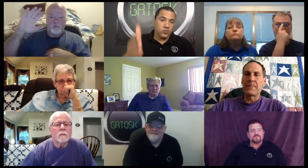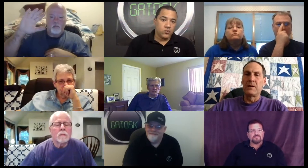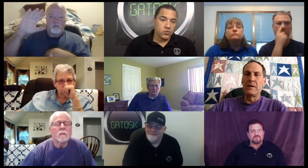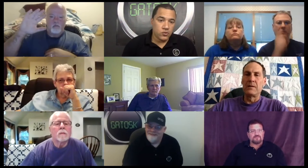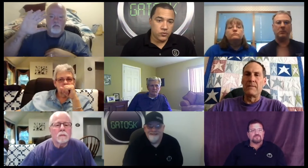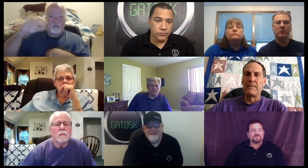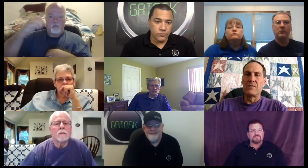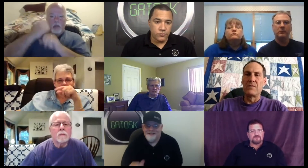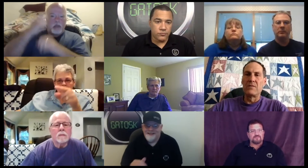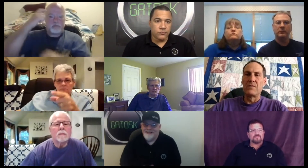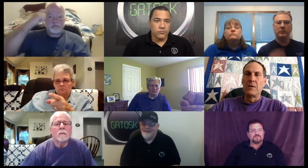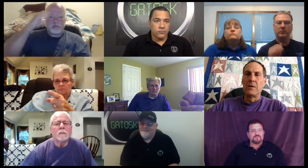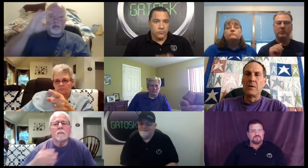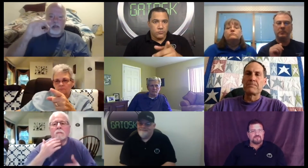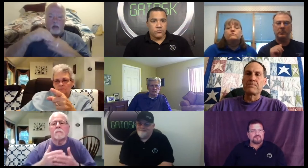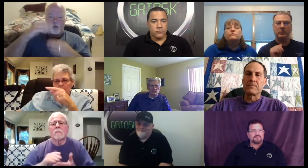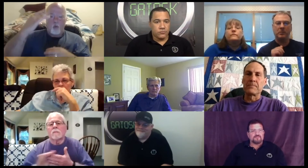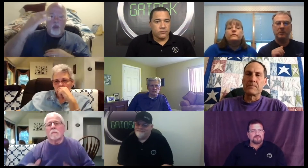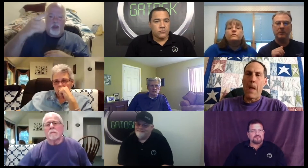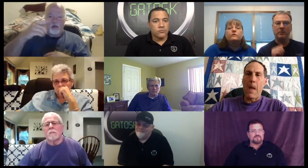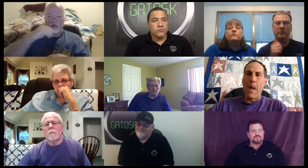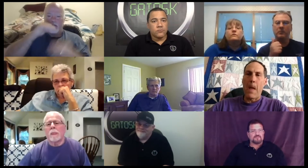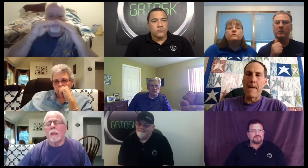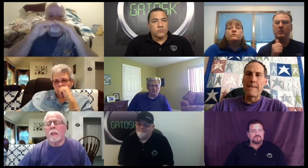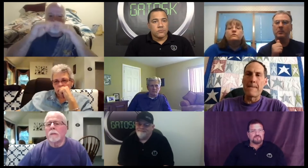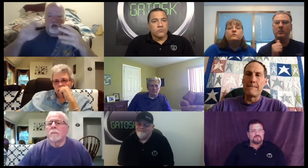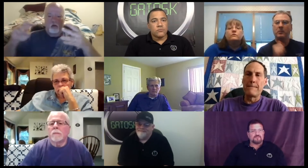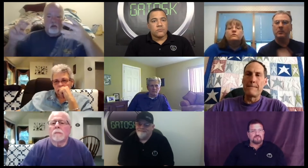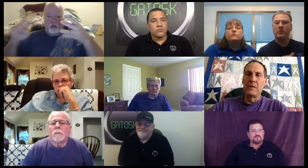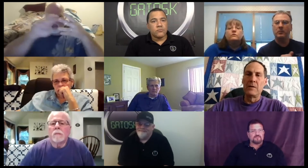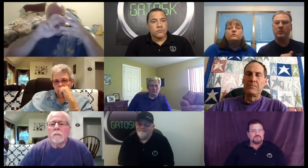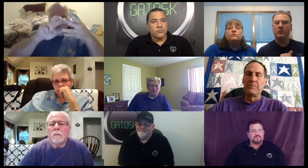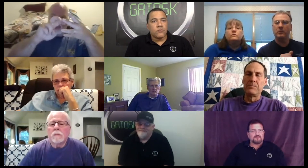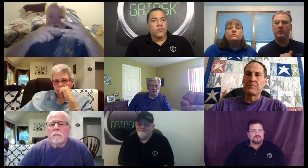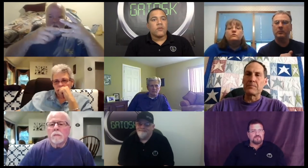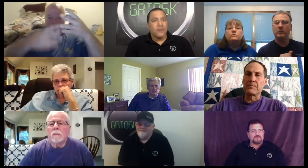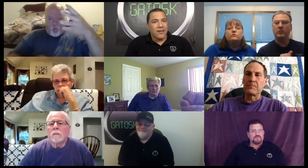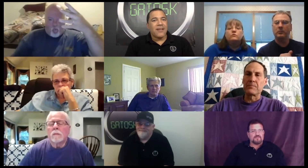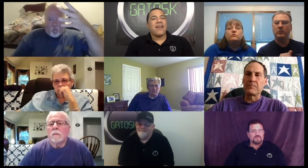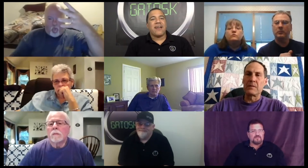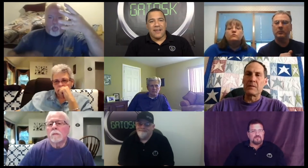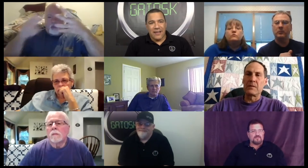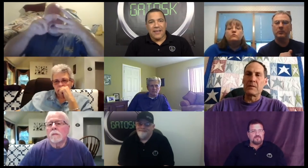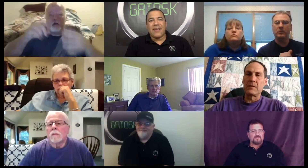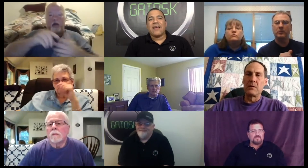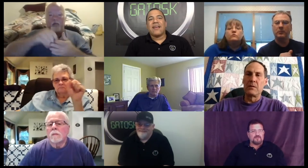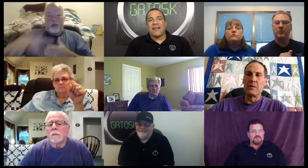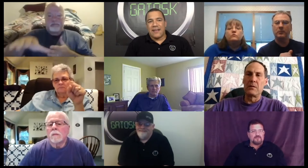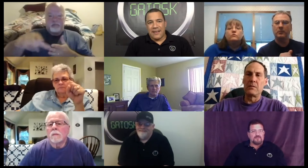that's what we plan on doing in the future. Makes sense. It's $90 because it's not really fair that you get to jump in ahead of